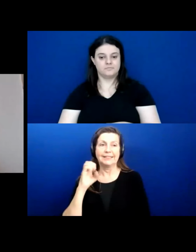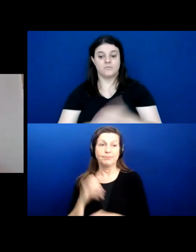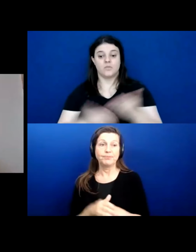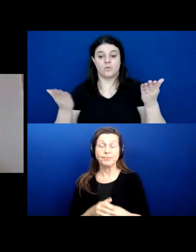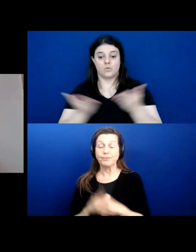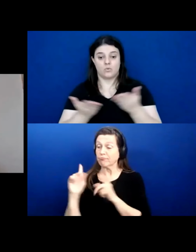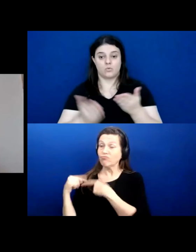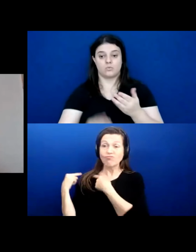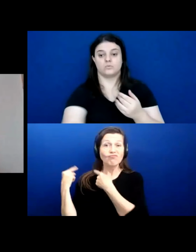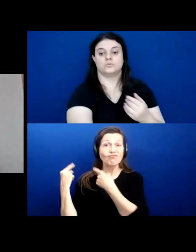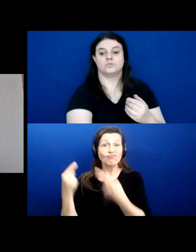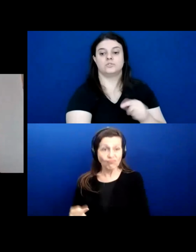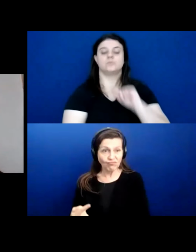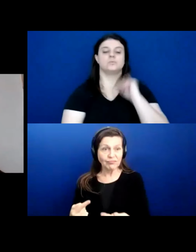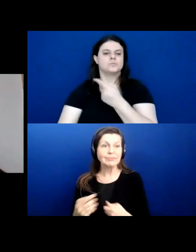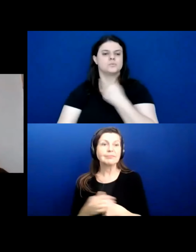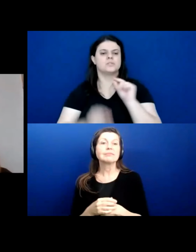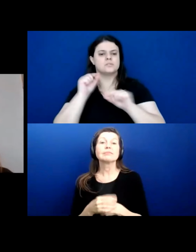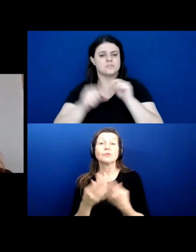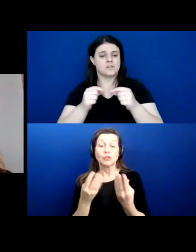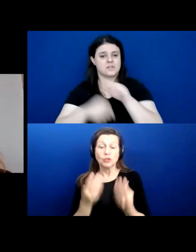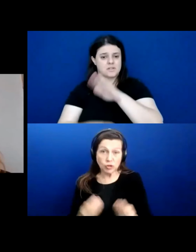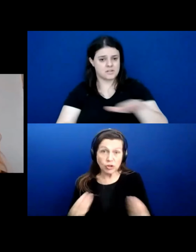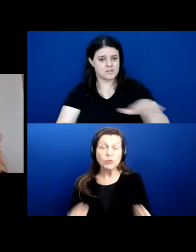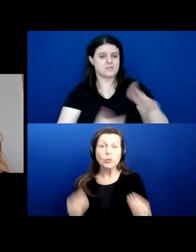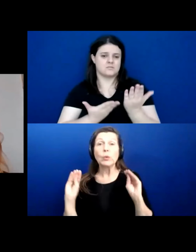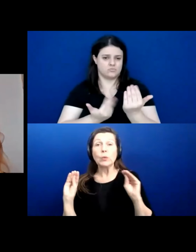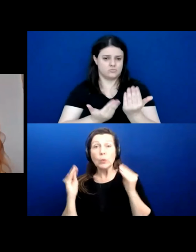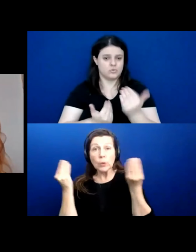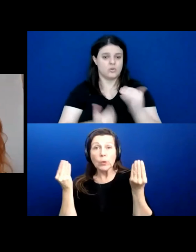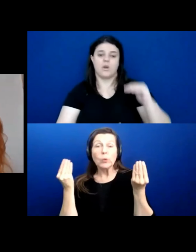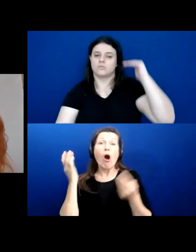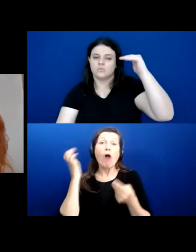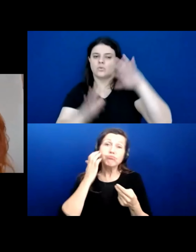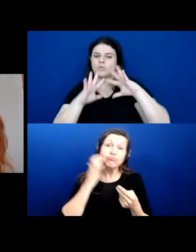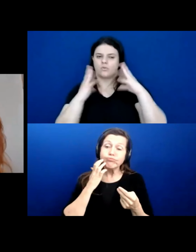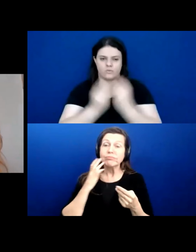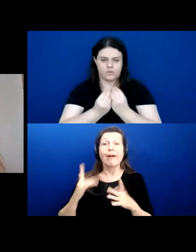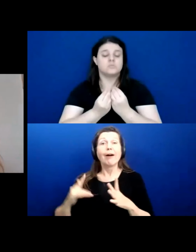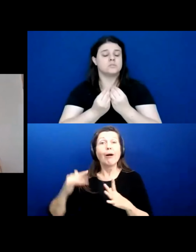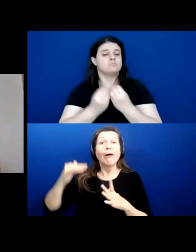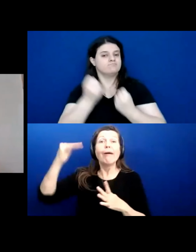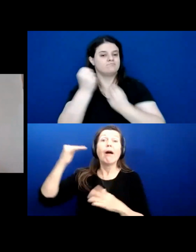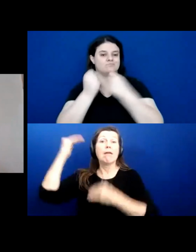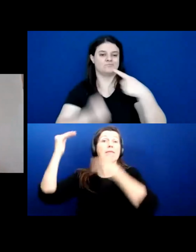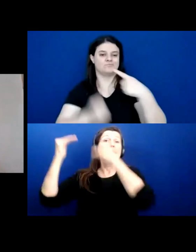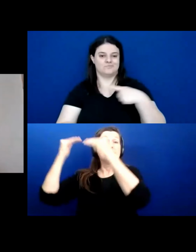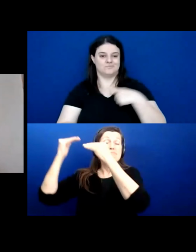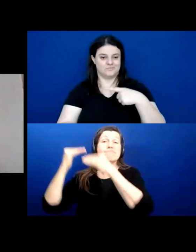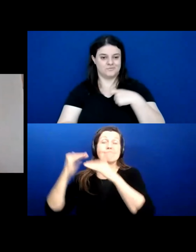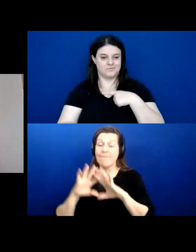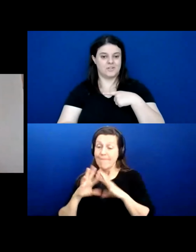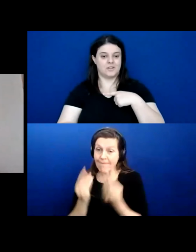Today, Sense supports children, young people, adults, and families through support in the home,